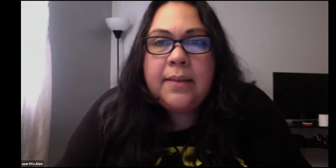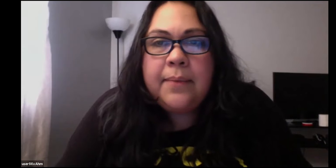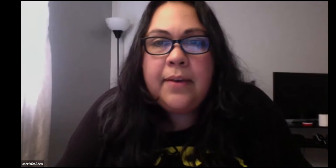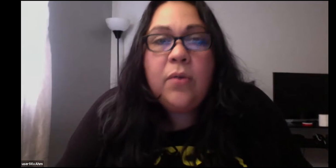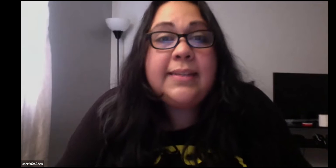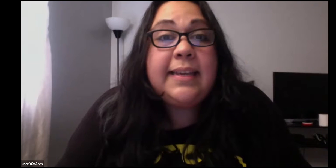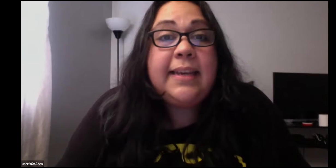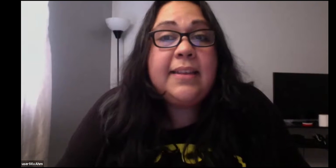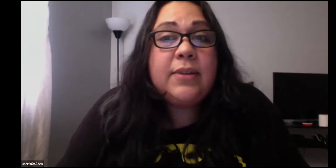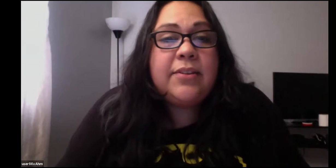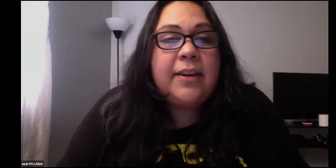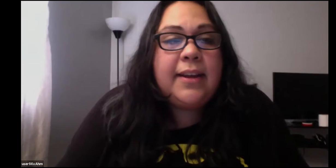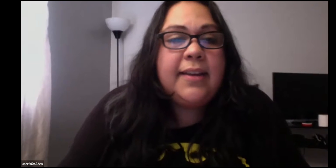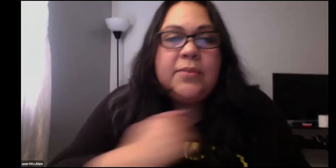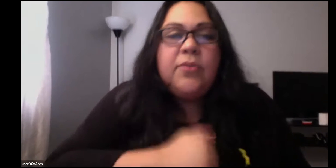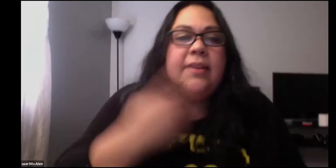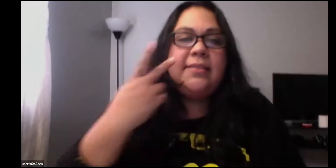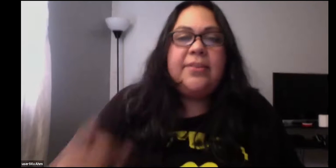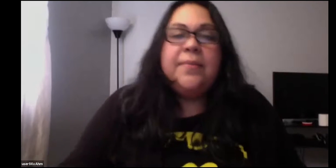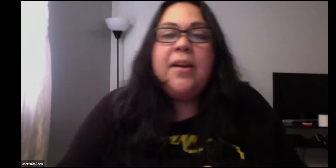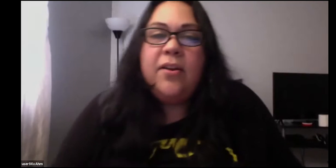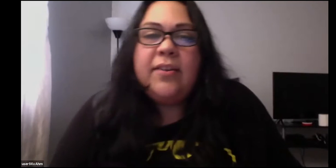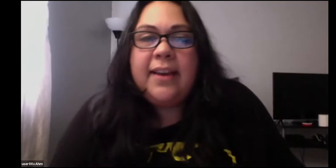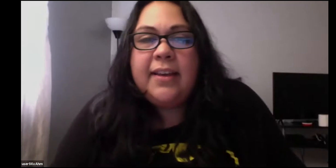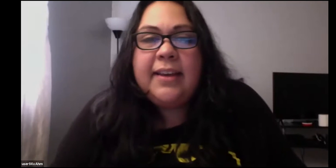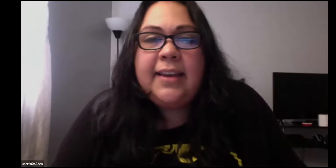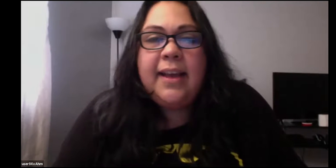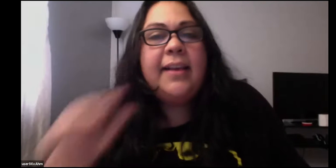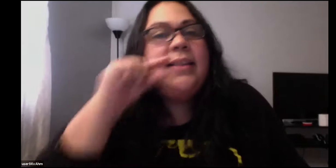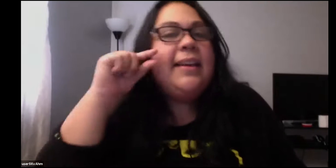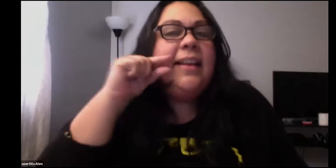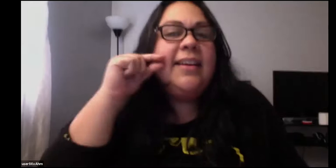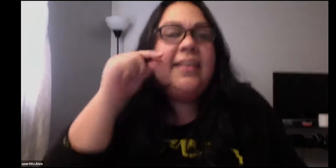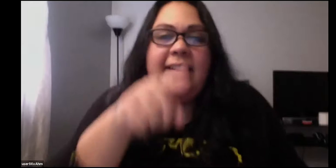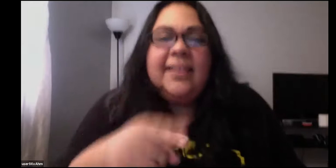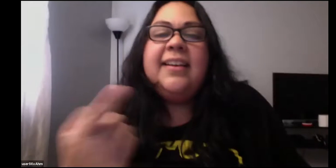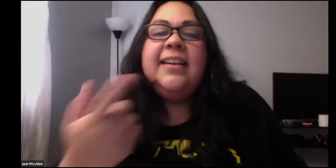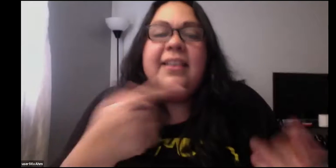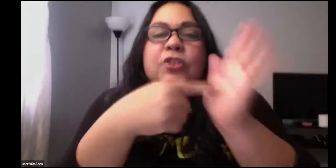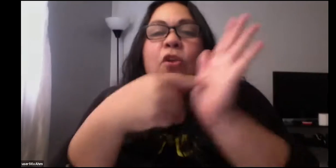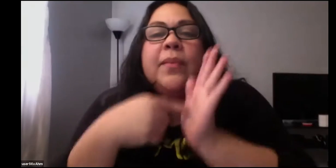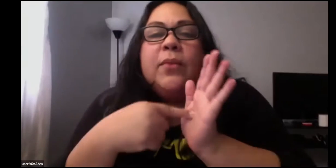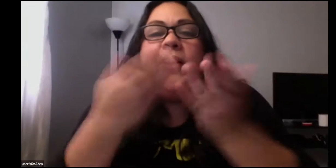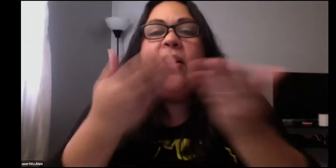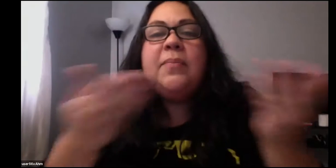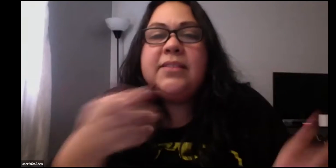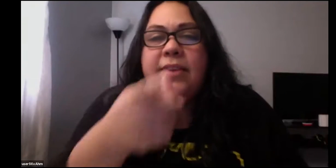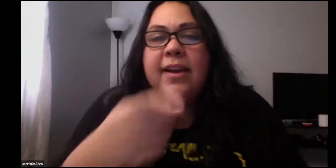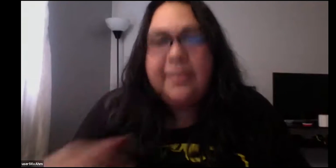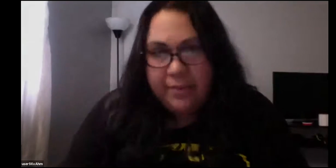Oh, I see Gila's raising her hand. I'm sorry, I didn't see you. Okay, Gila. Show me, what objects do you have there? I mean, you